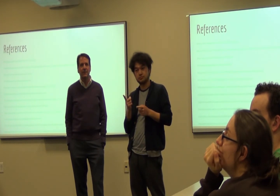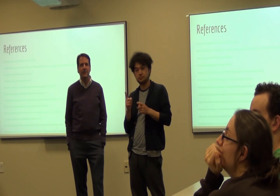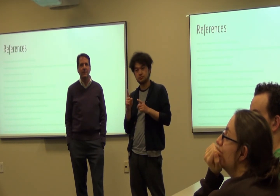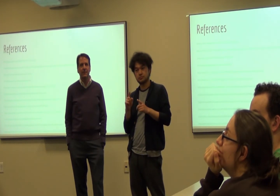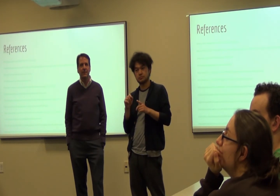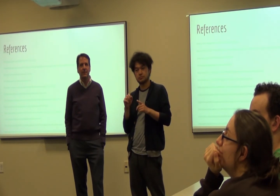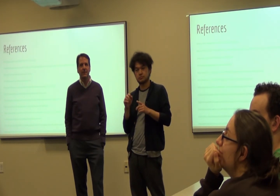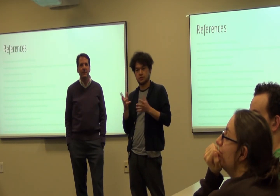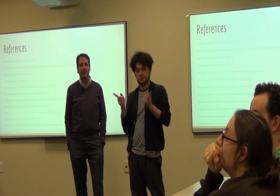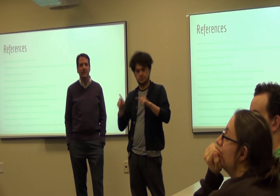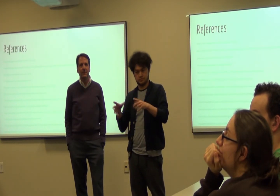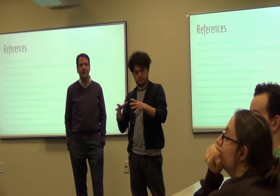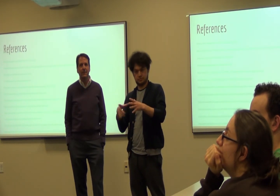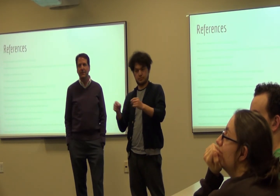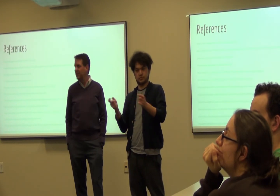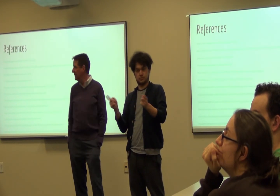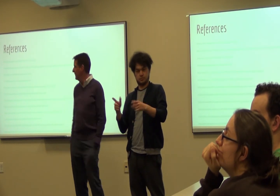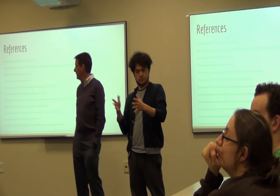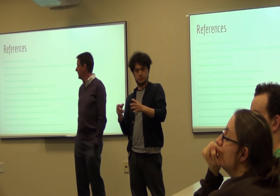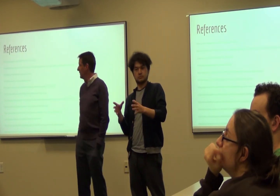I've heard like one situation that happened in Japan.